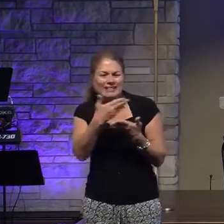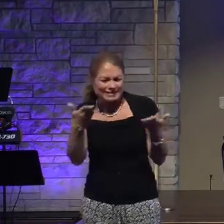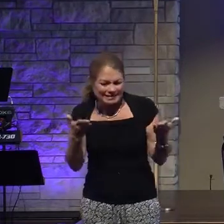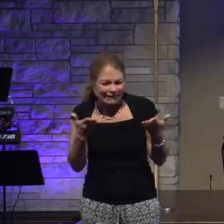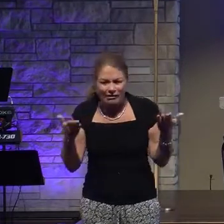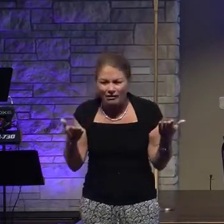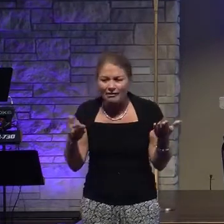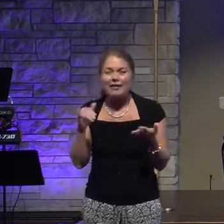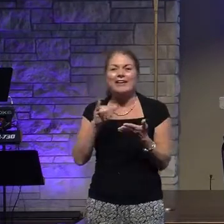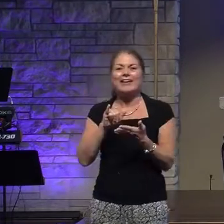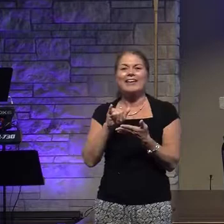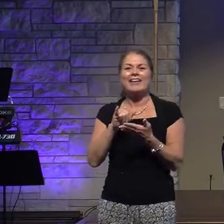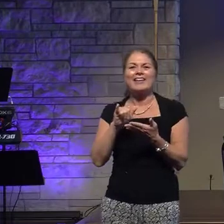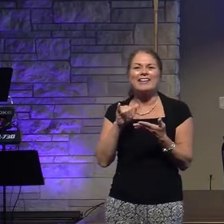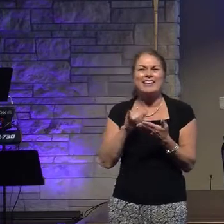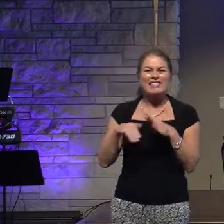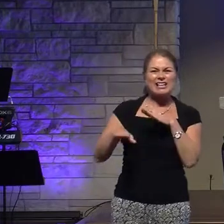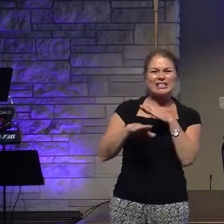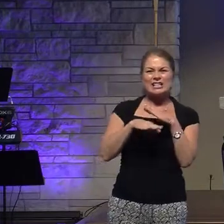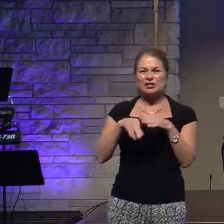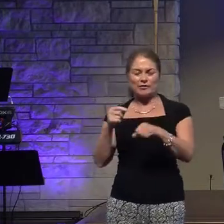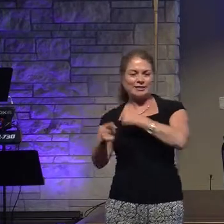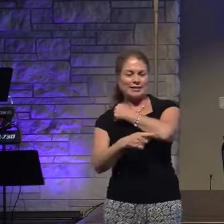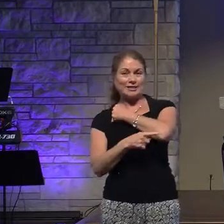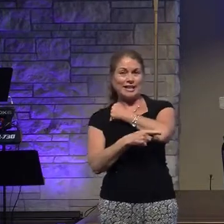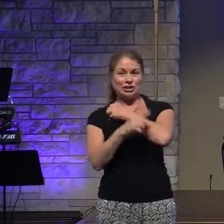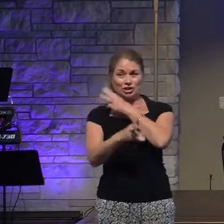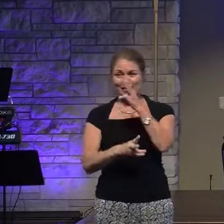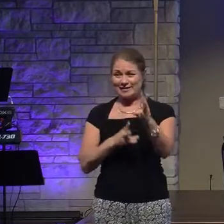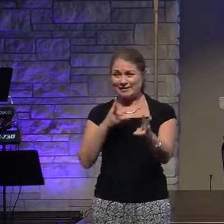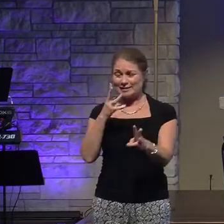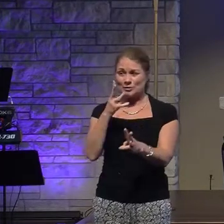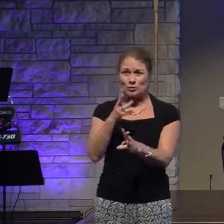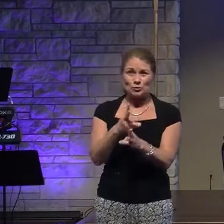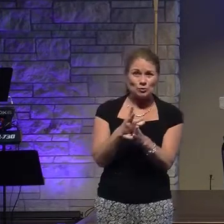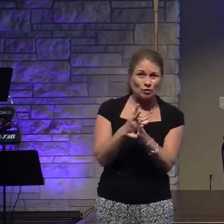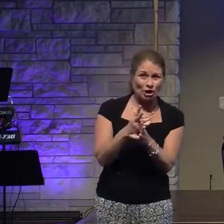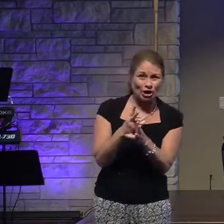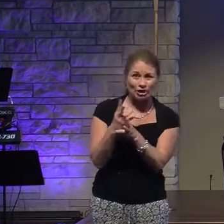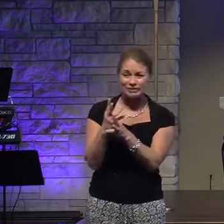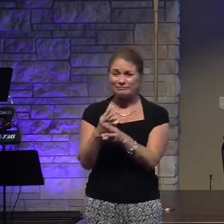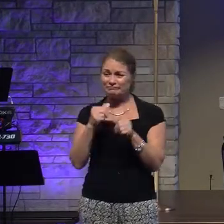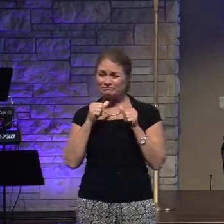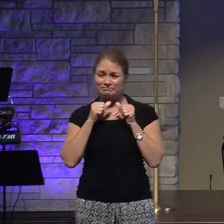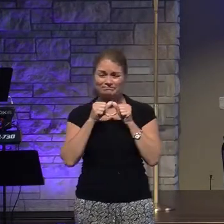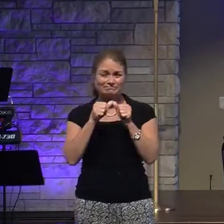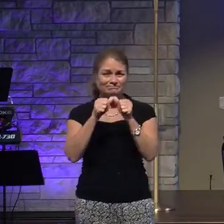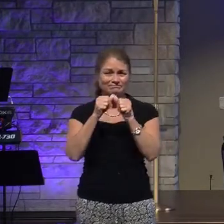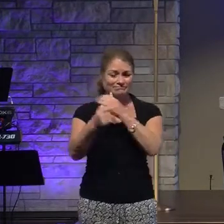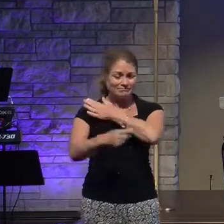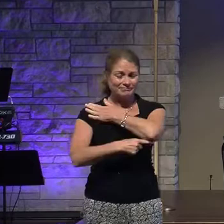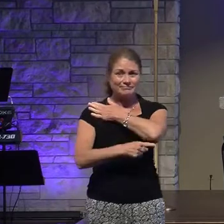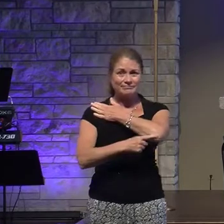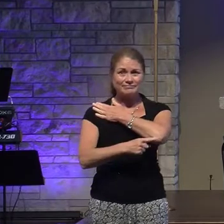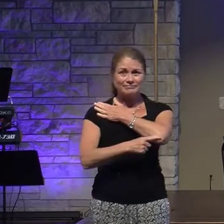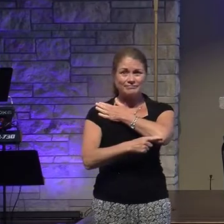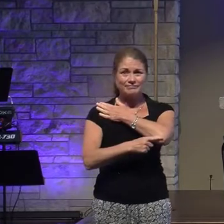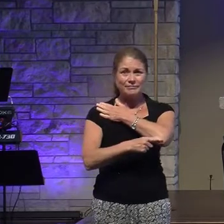the nature of the temptation of this world. It keeps eating away at us.